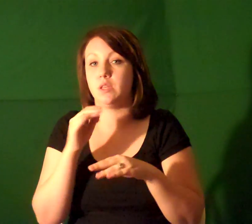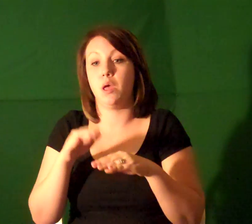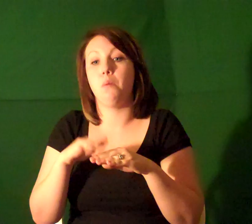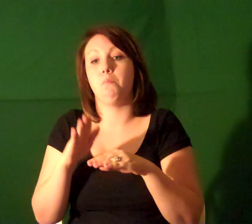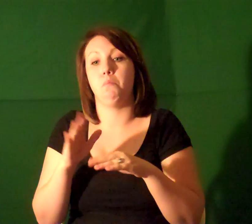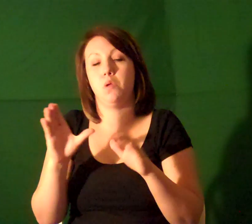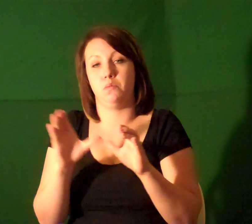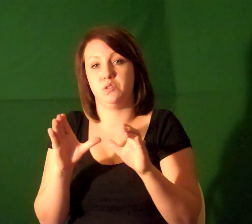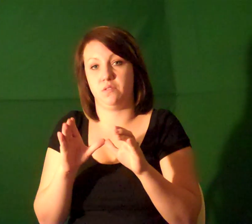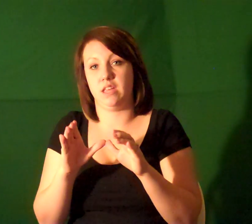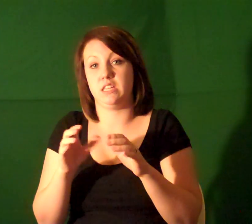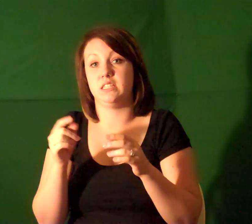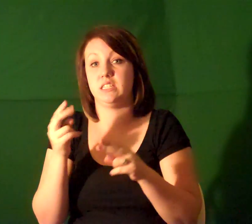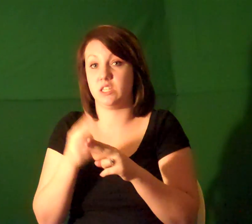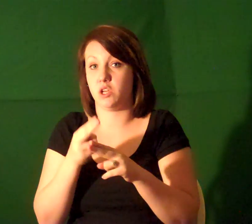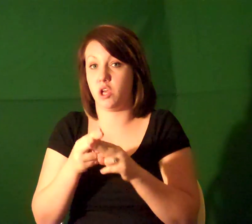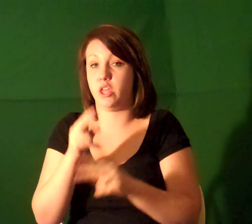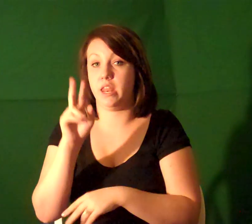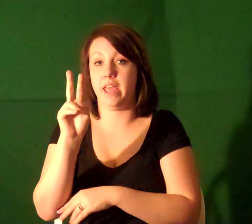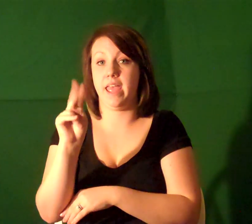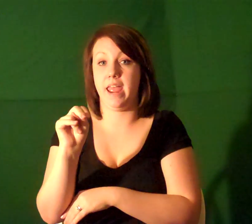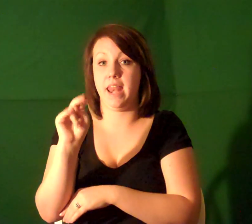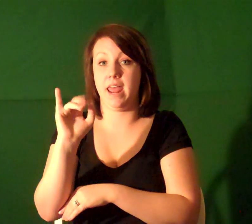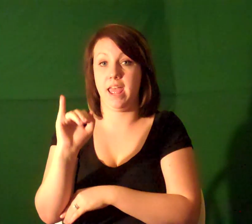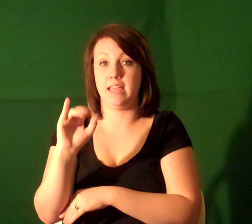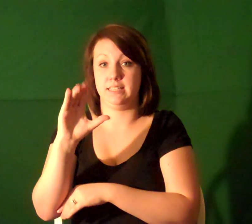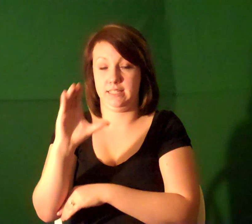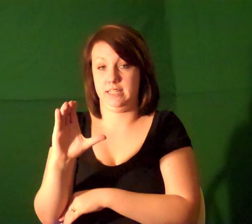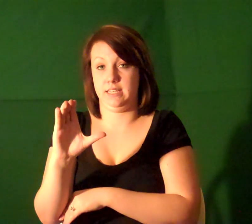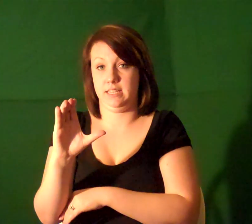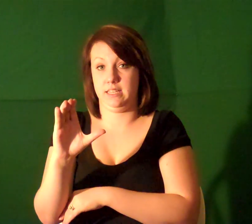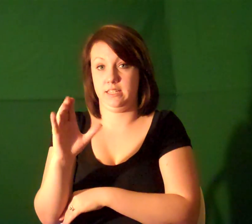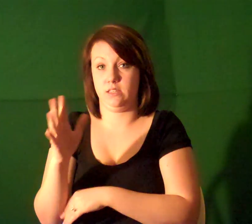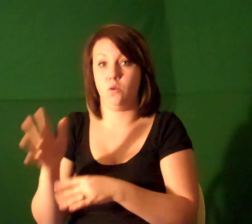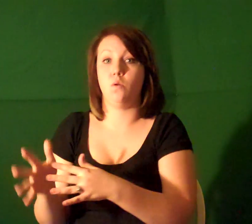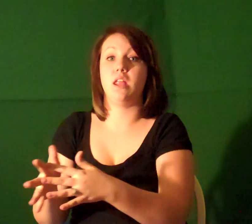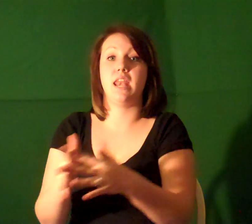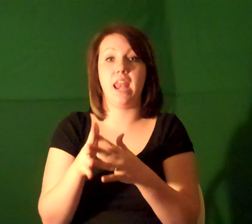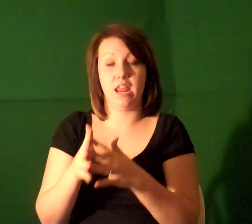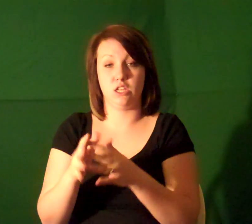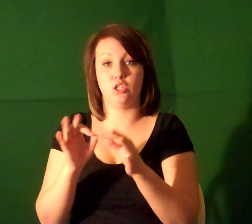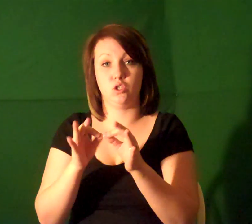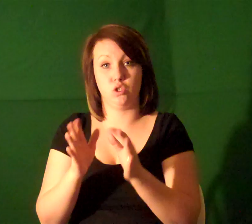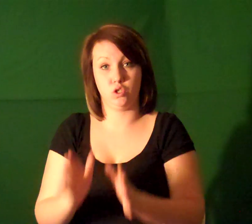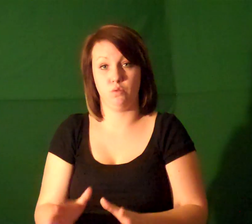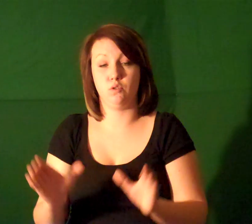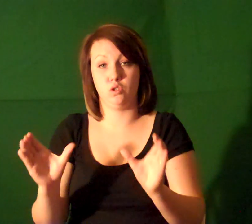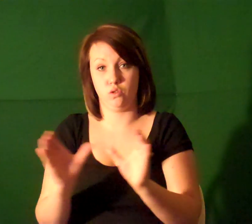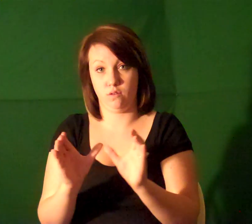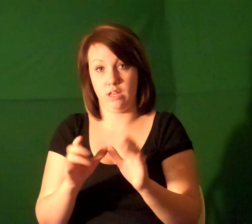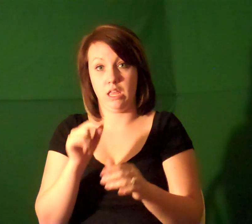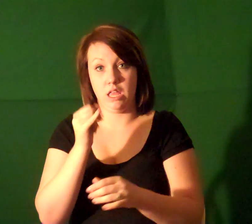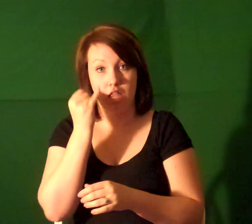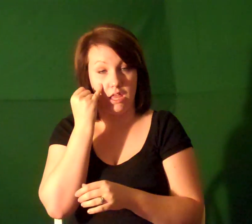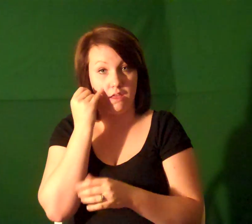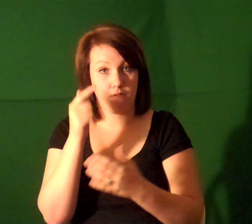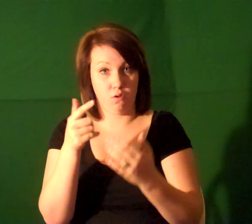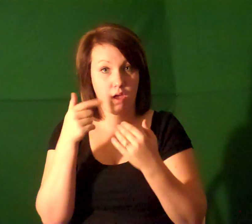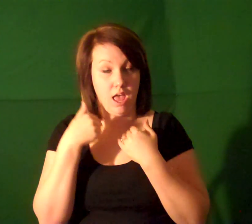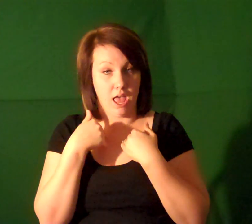called NIC. Okay, so the National Interpreter Certification, if you hold the level of NIC, that means